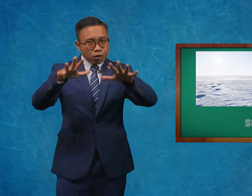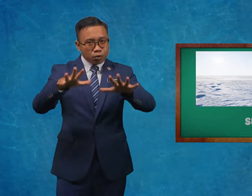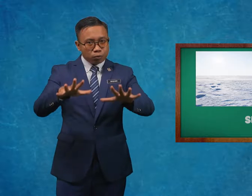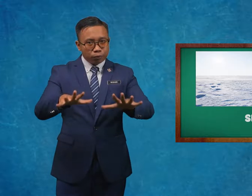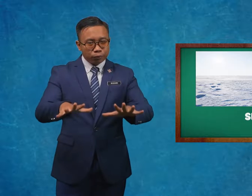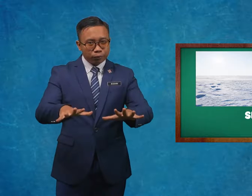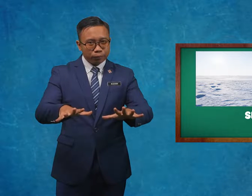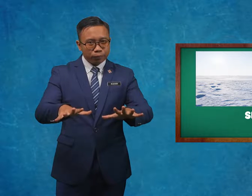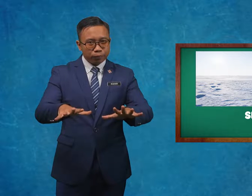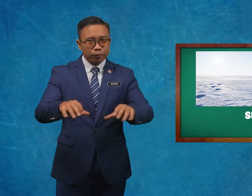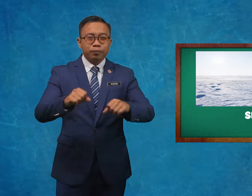Snow.